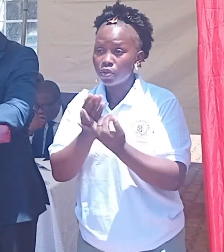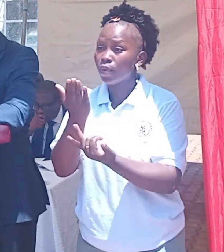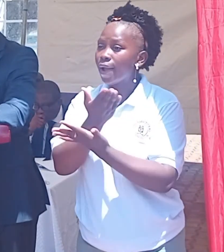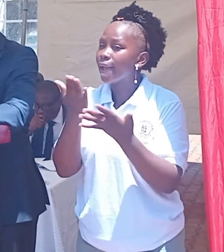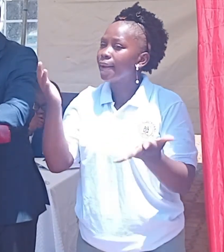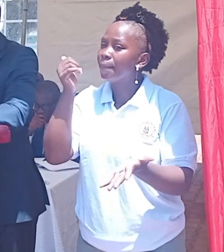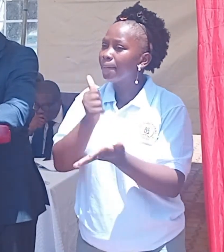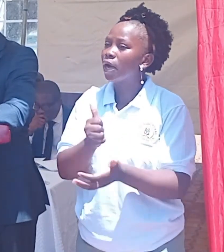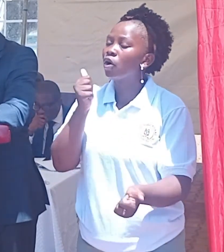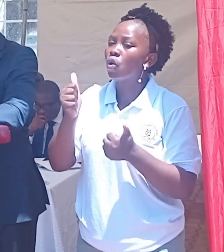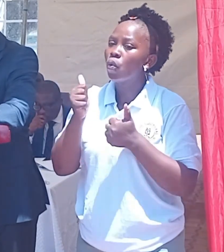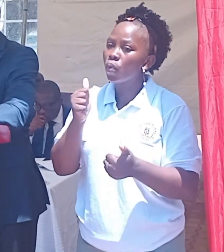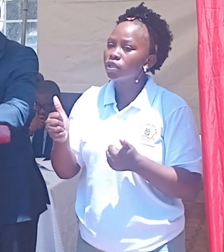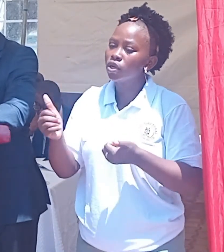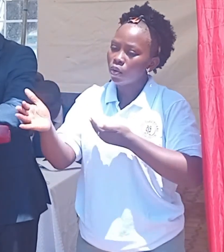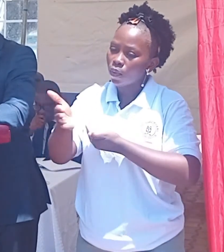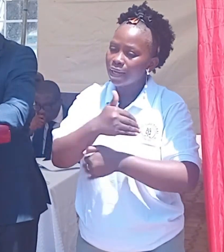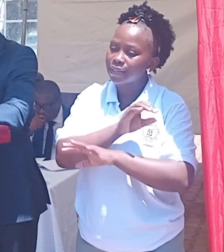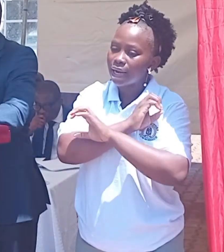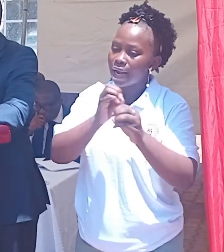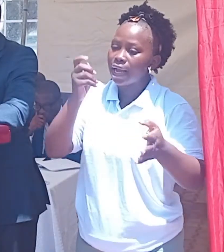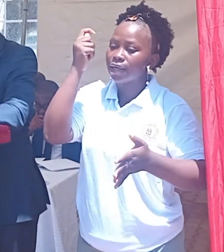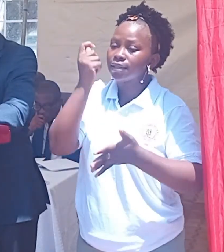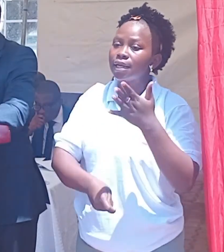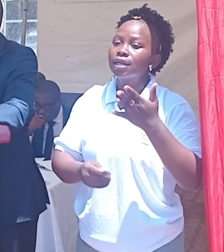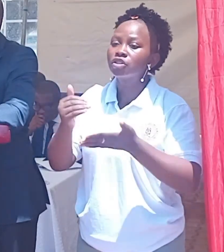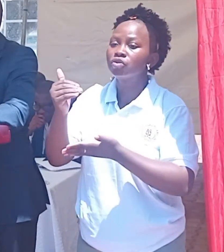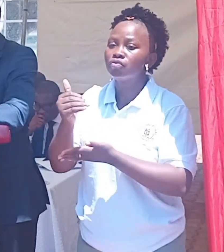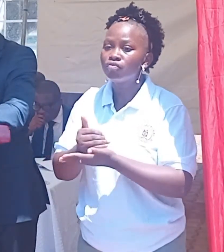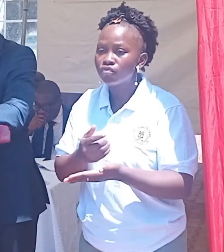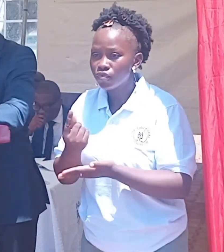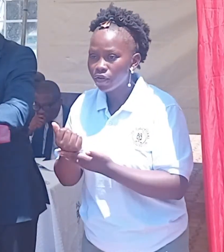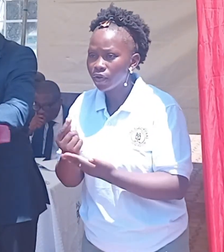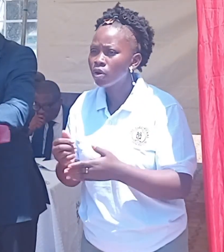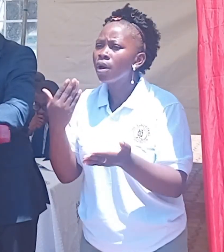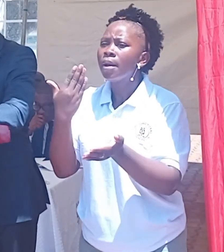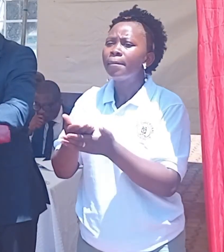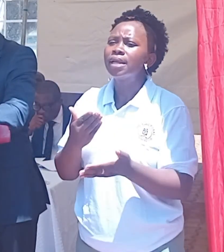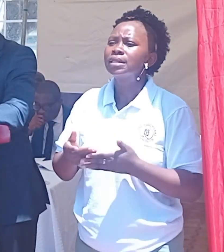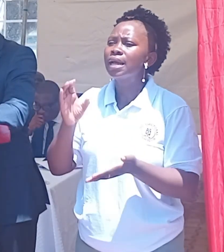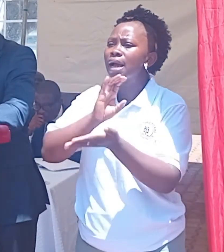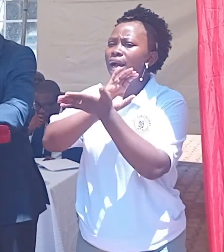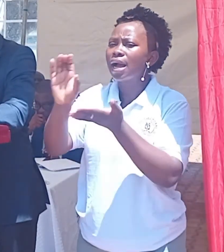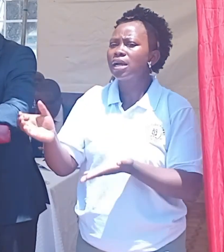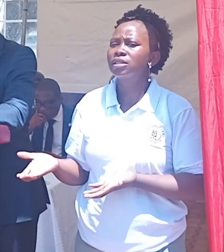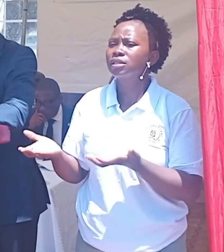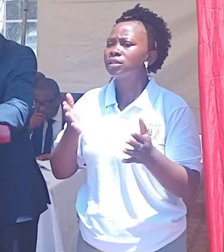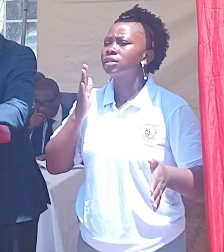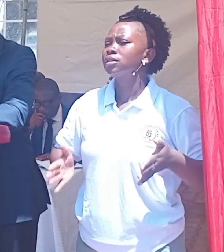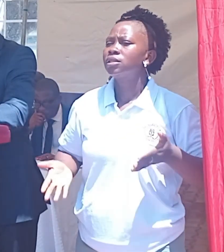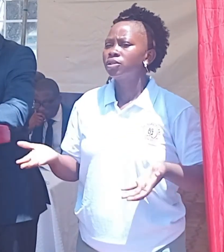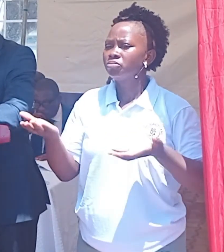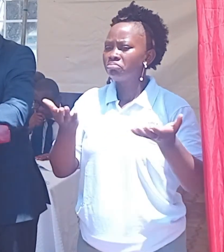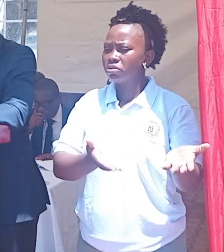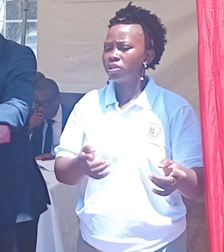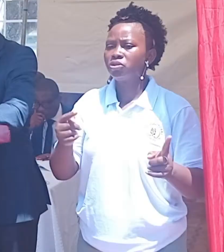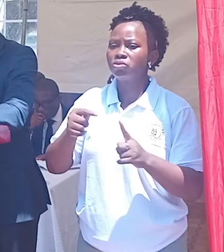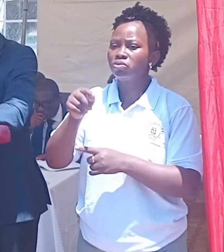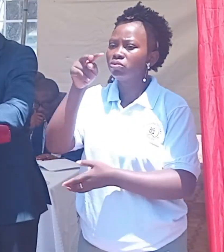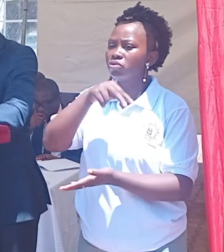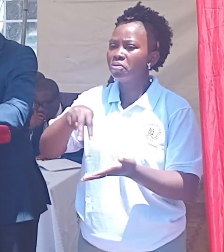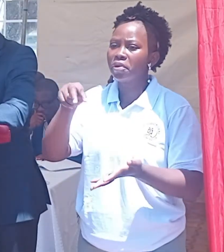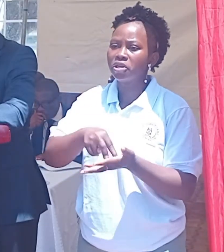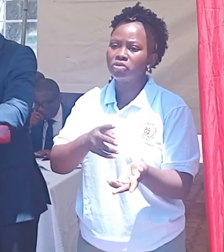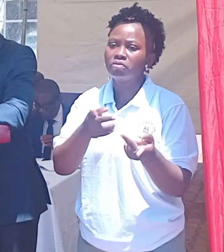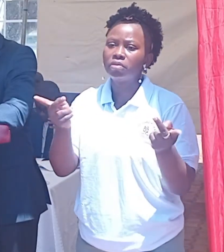collects non-tax revenue. Please do not move with that cash to the returning officer or to the nomination venue.